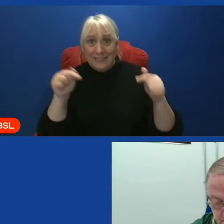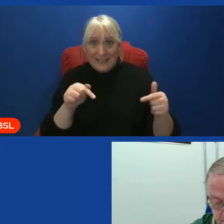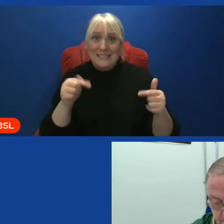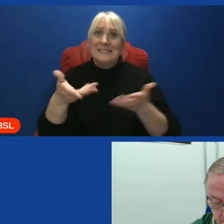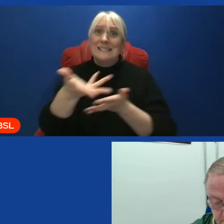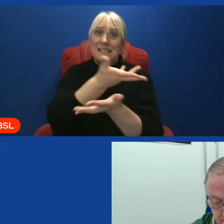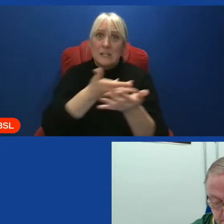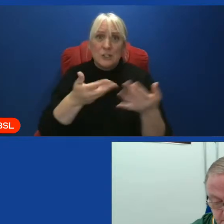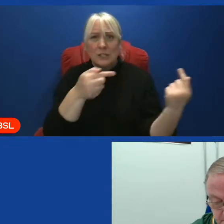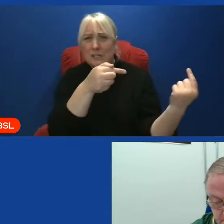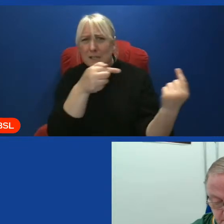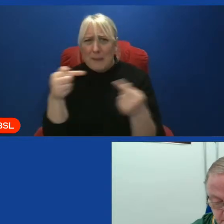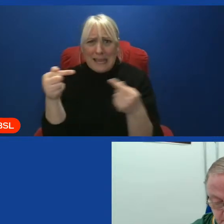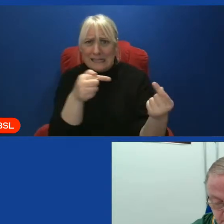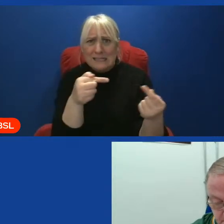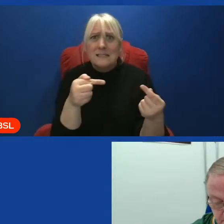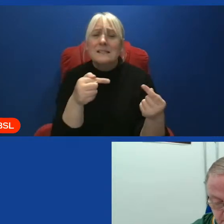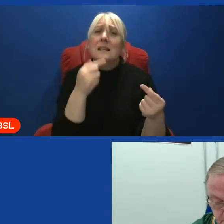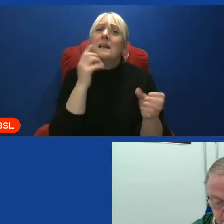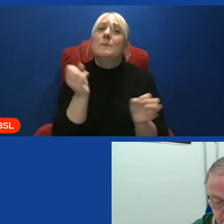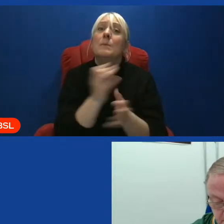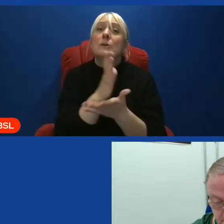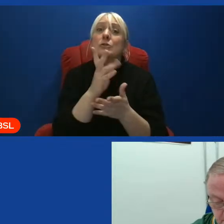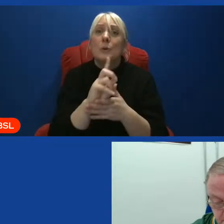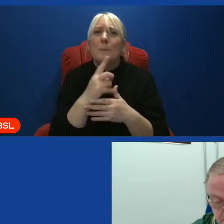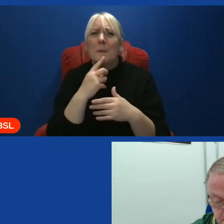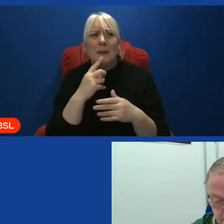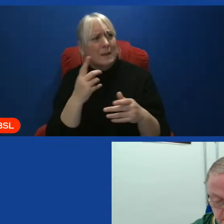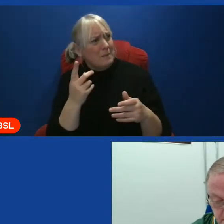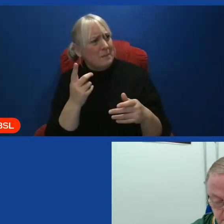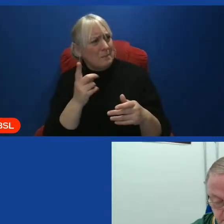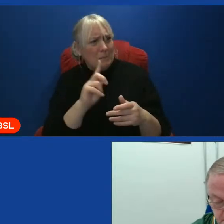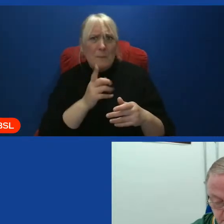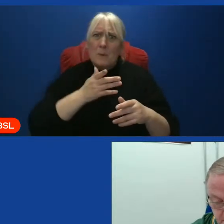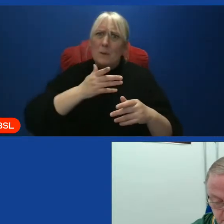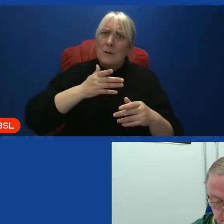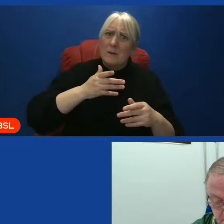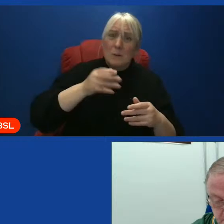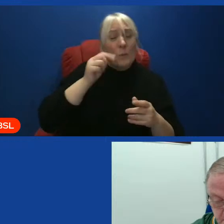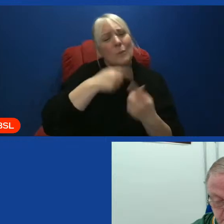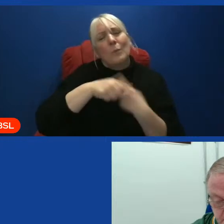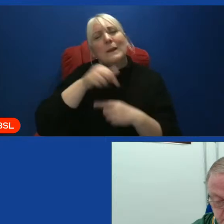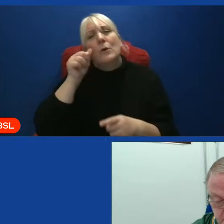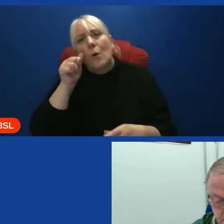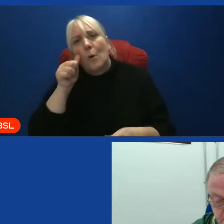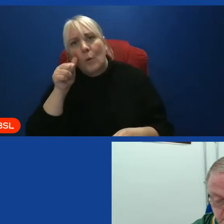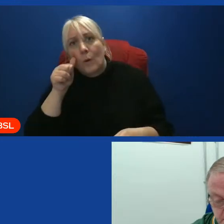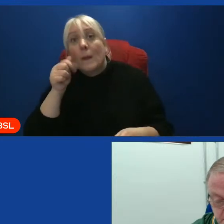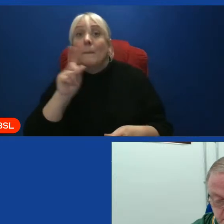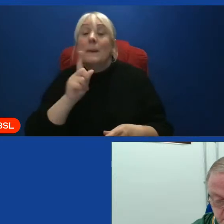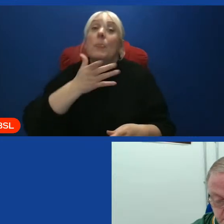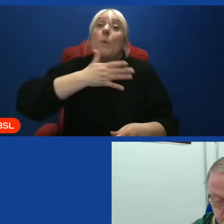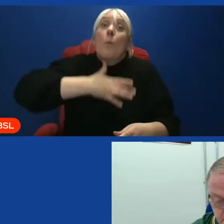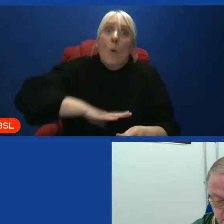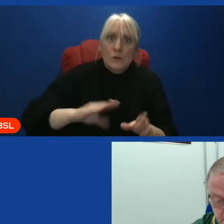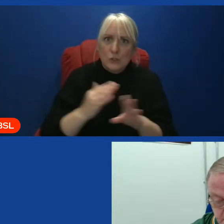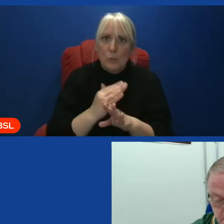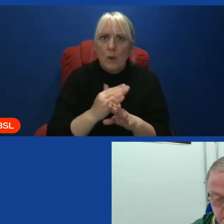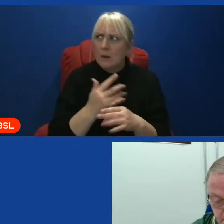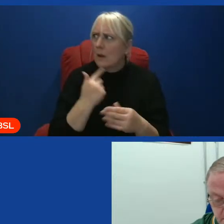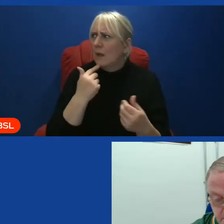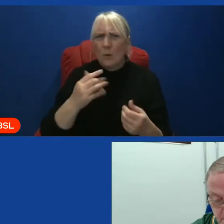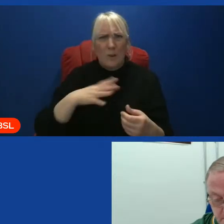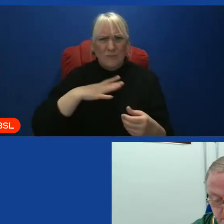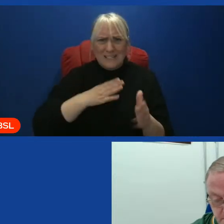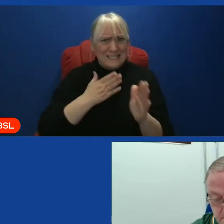about getting people back into work, and we know that people who want to work are working,